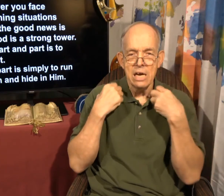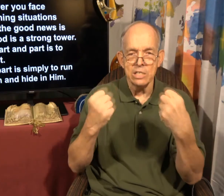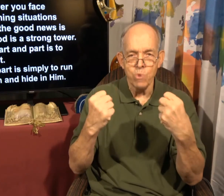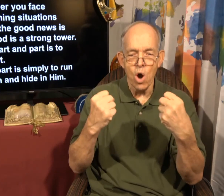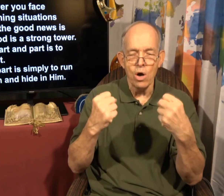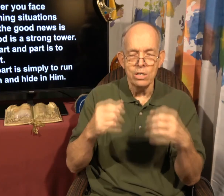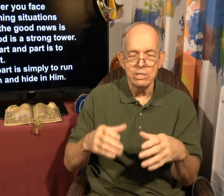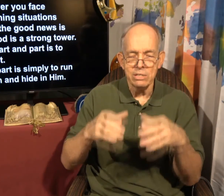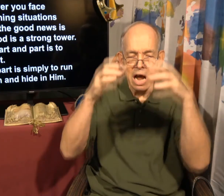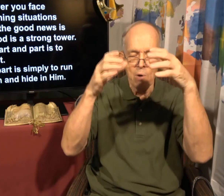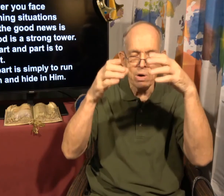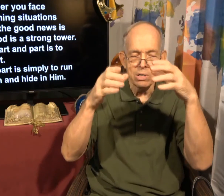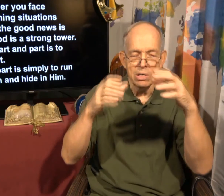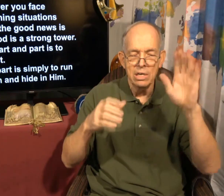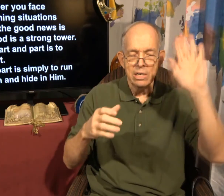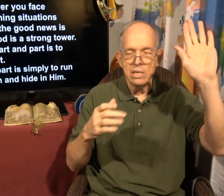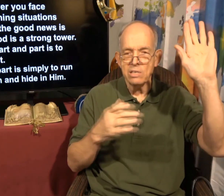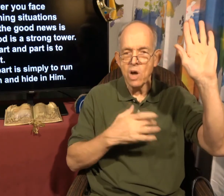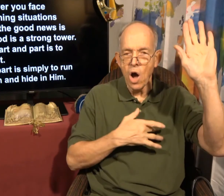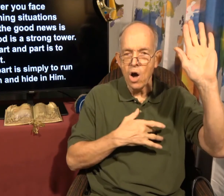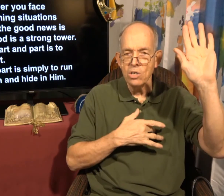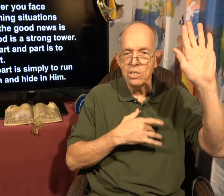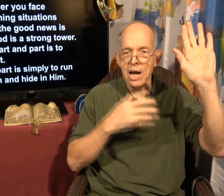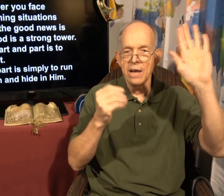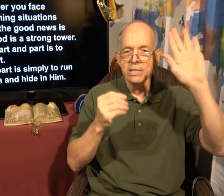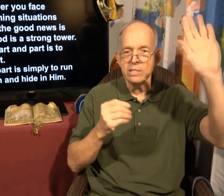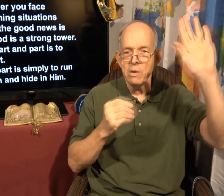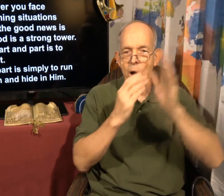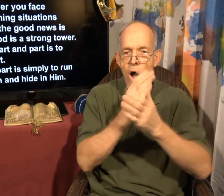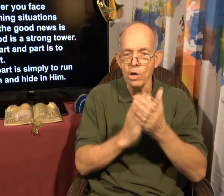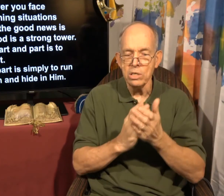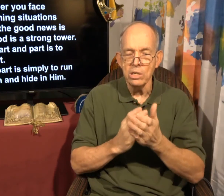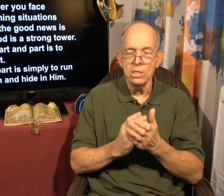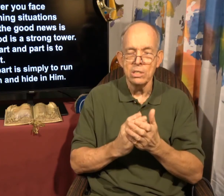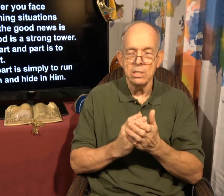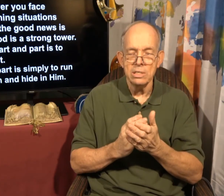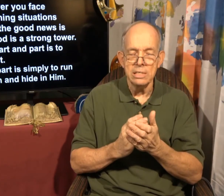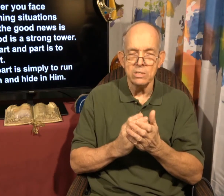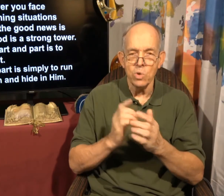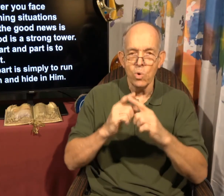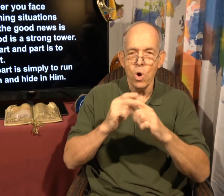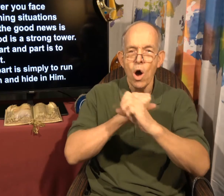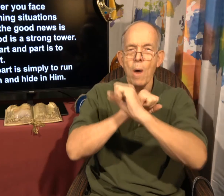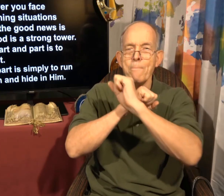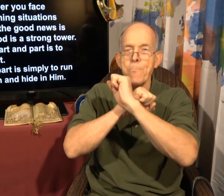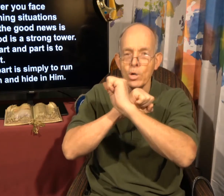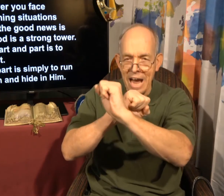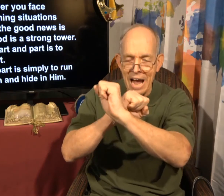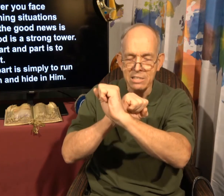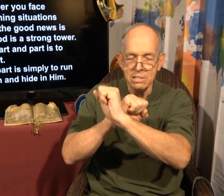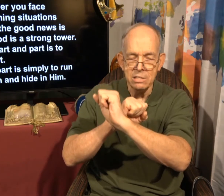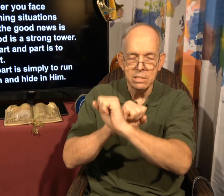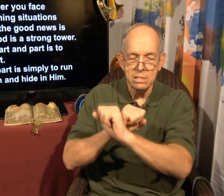today, good news is that God is a strong tower. His